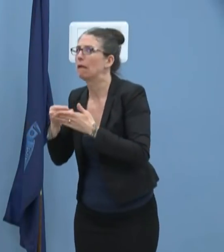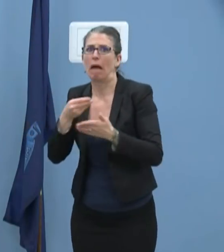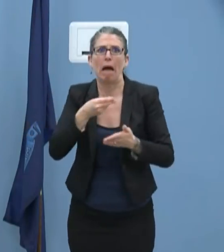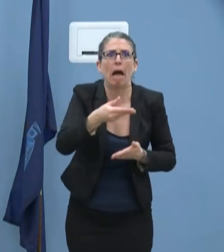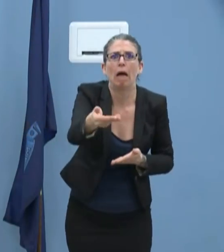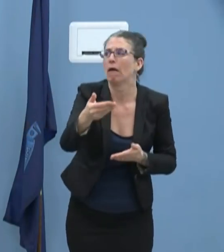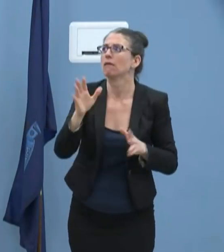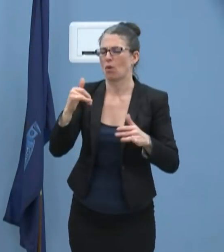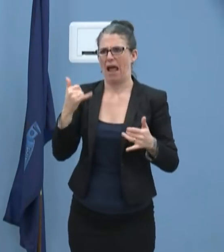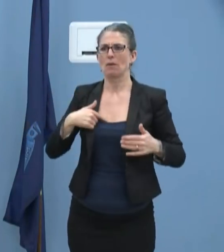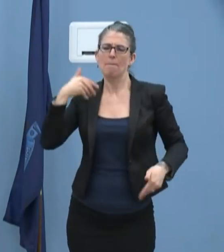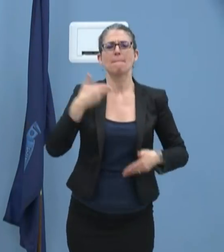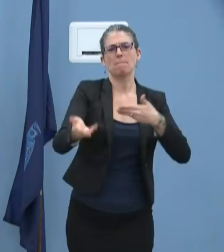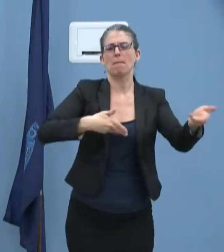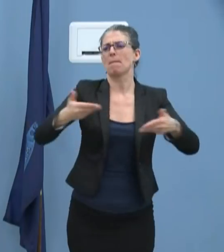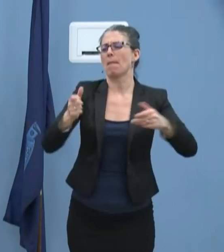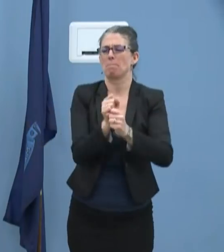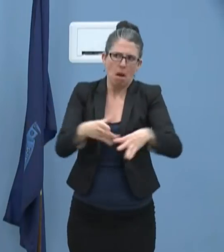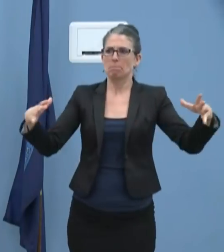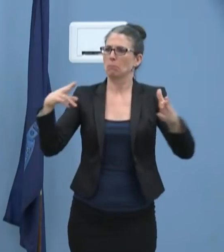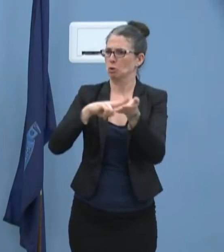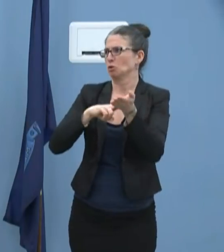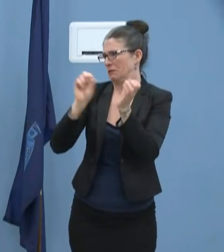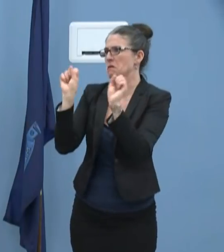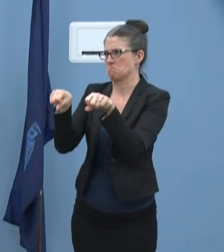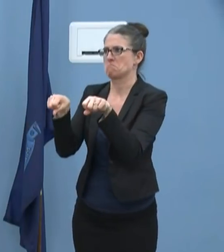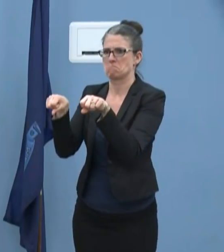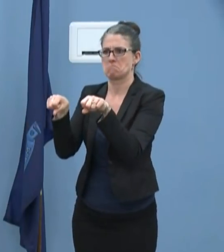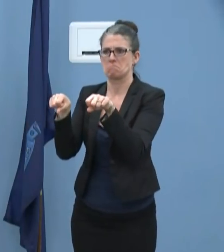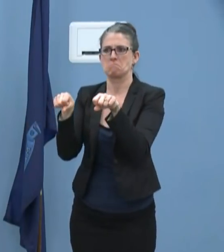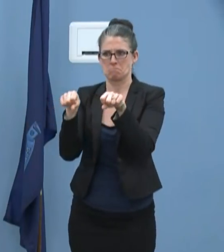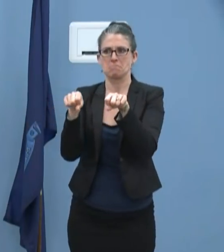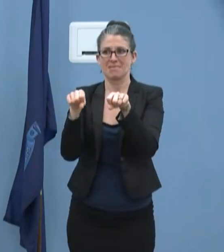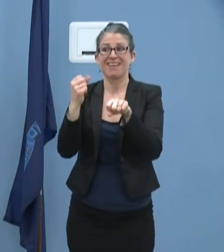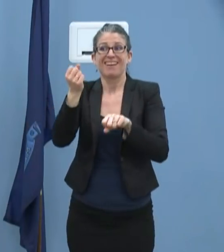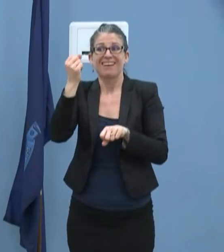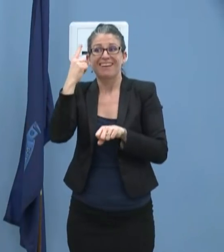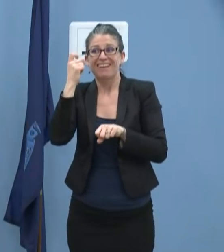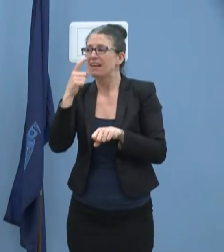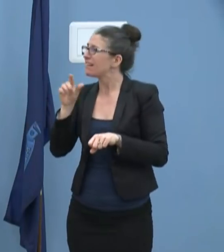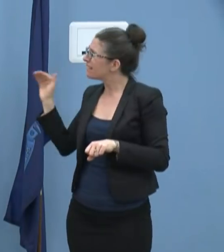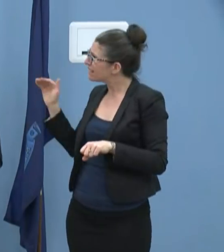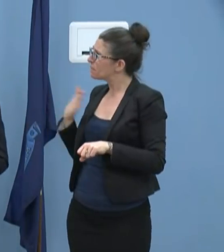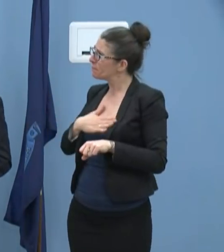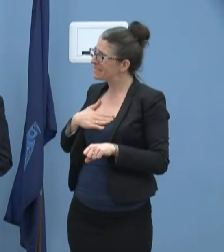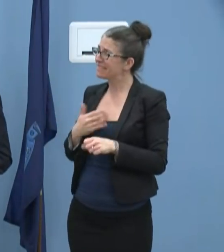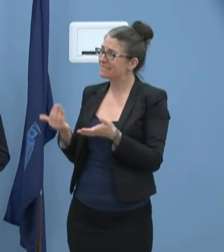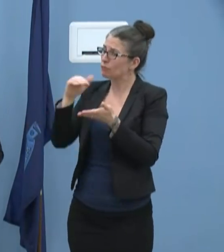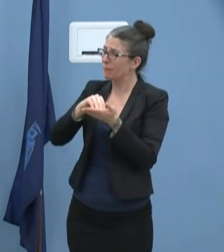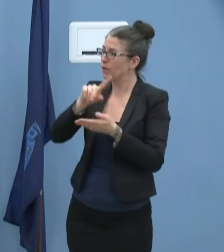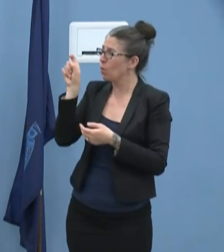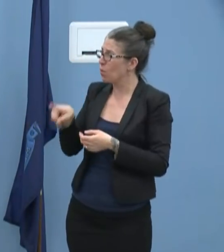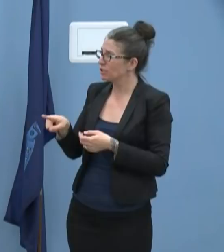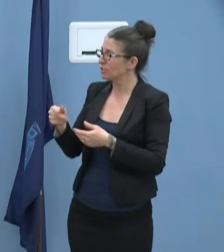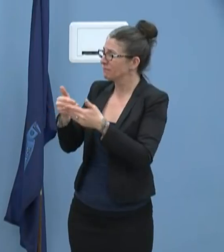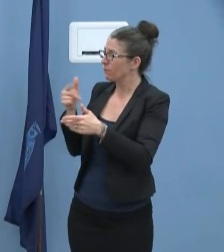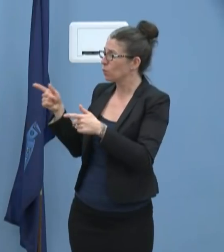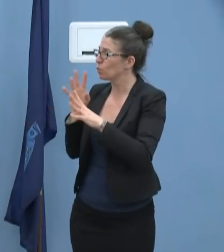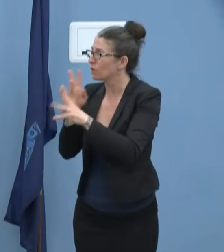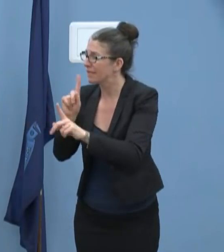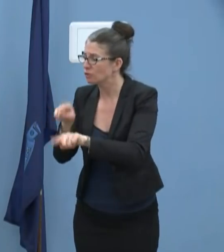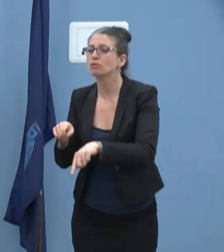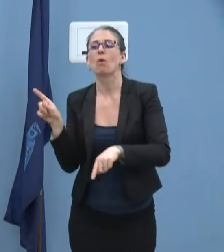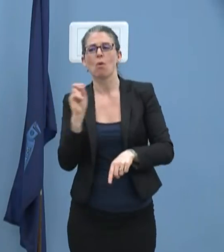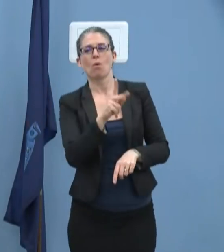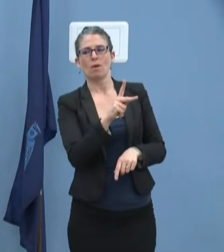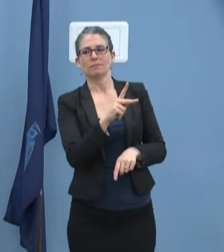And in light of the governor's declaration, we believe that will be something that will be easier. Nevertheless, still a challenge. Question for the governor.